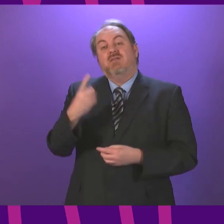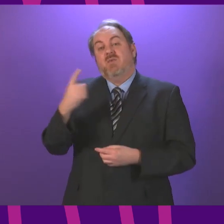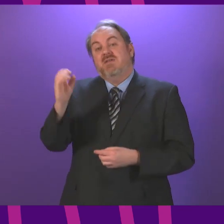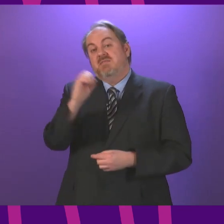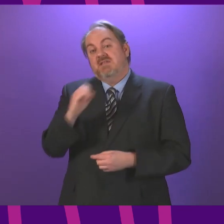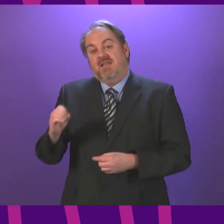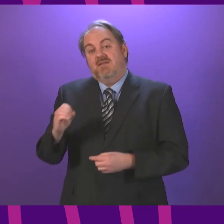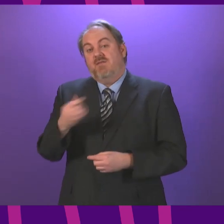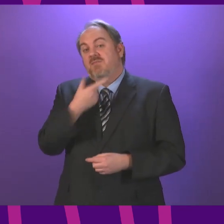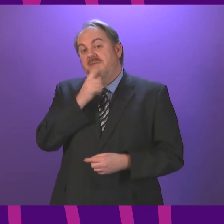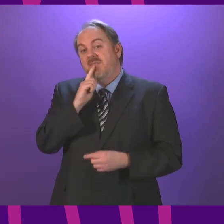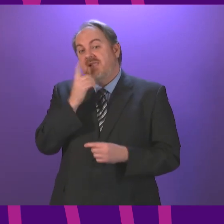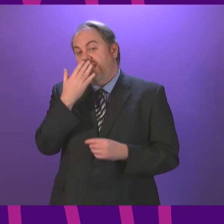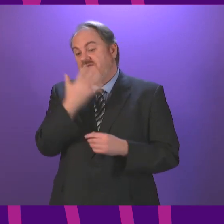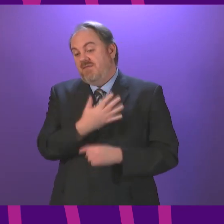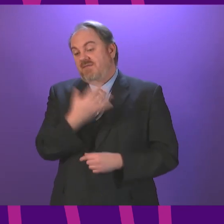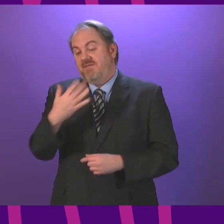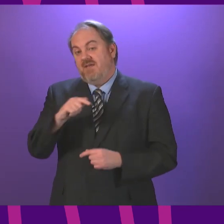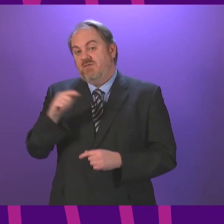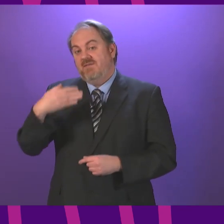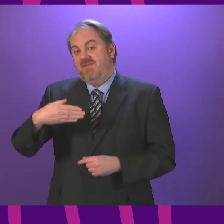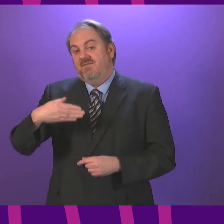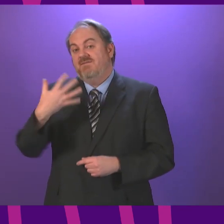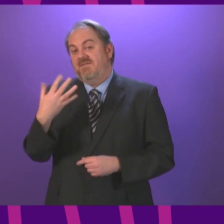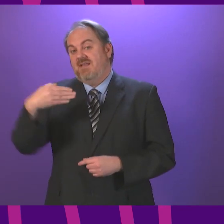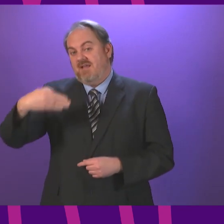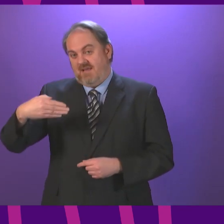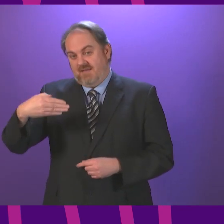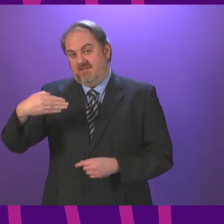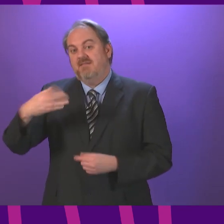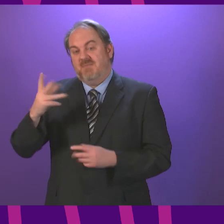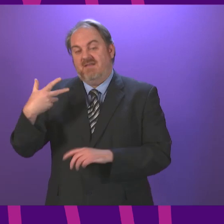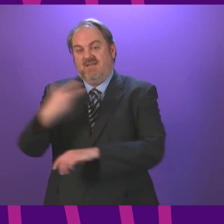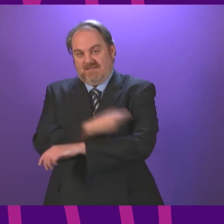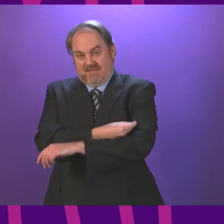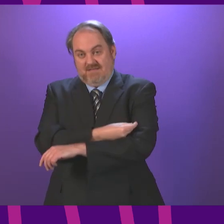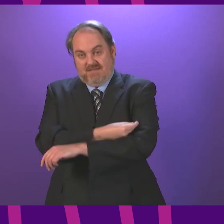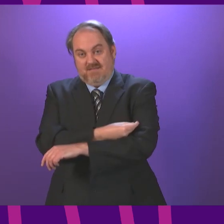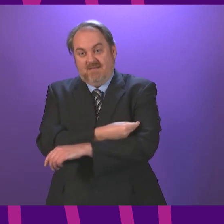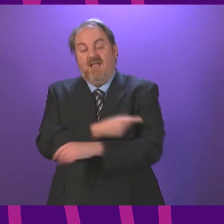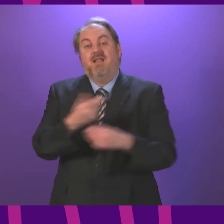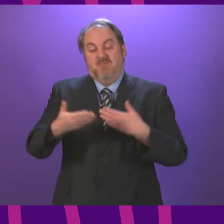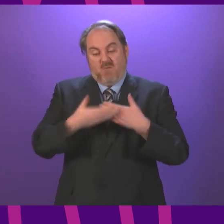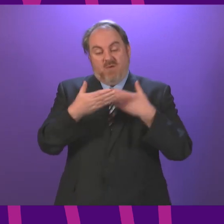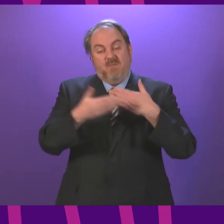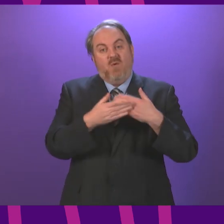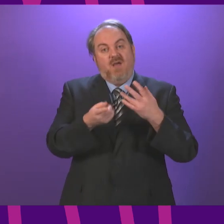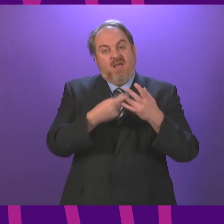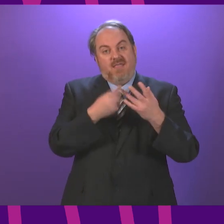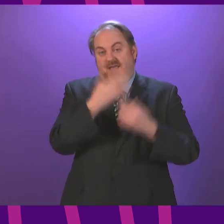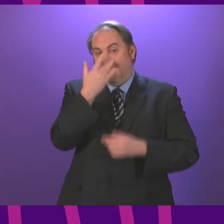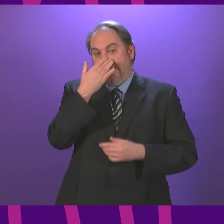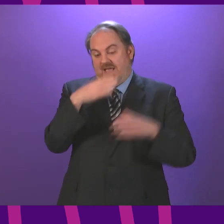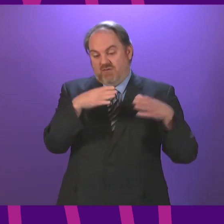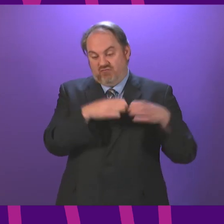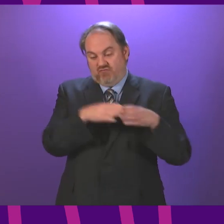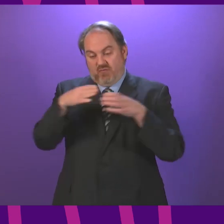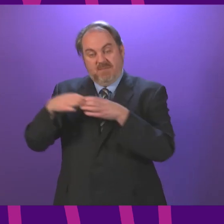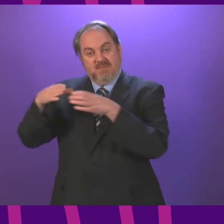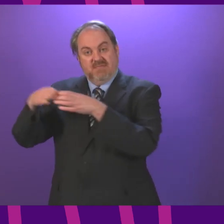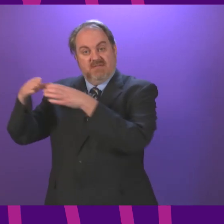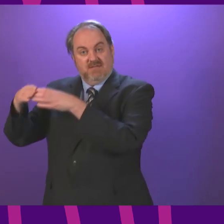of 55 to 59 year olds, and 26% of 50 to 54 year olds, an age group that is of particular interest